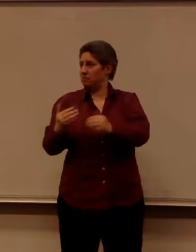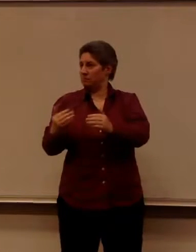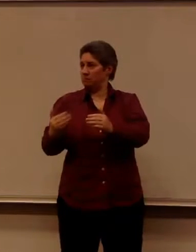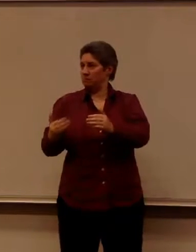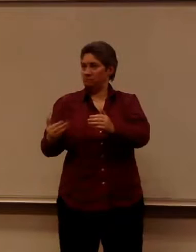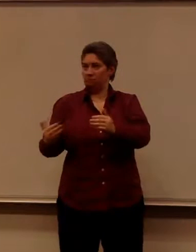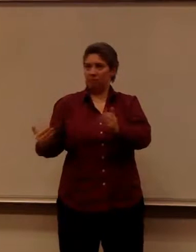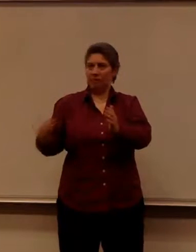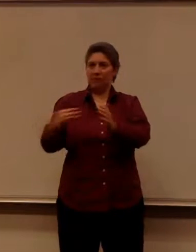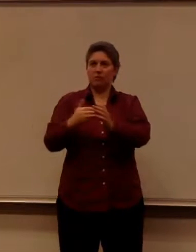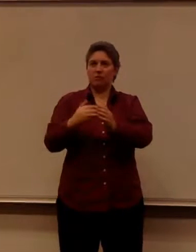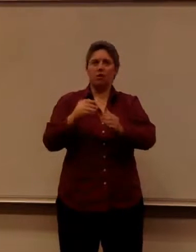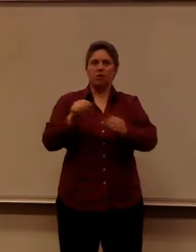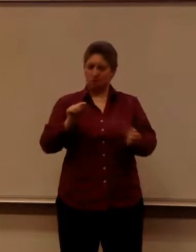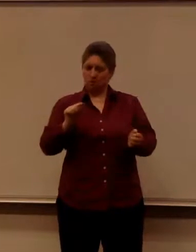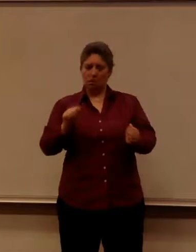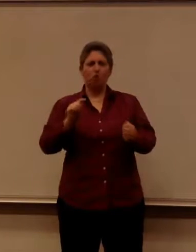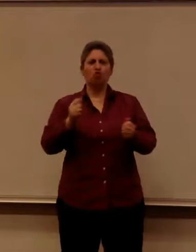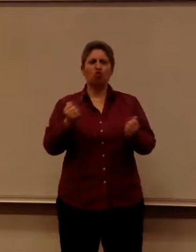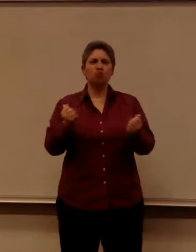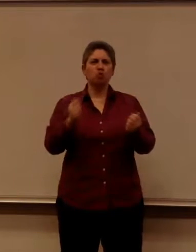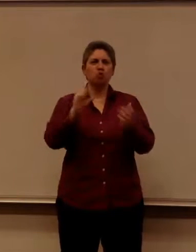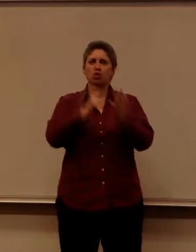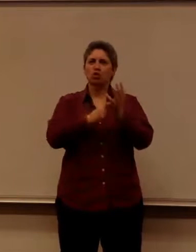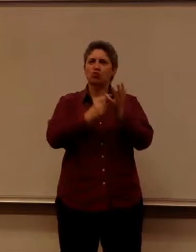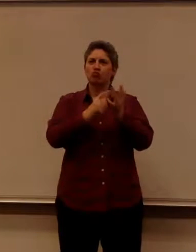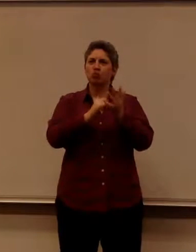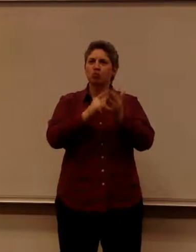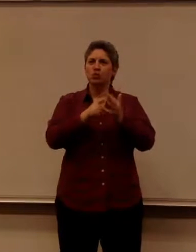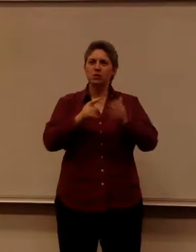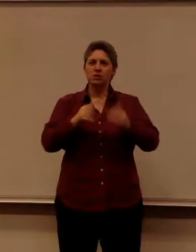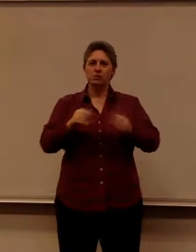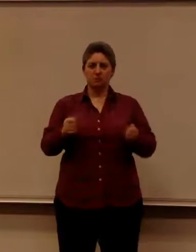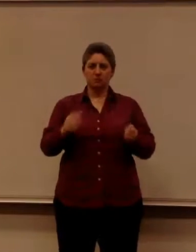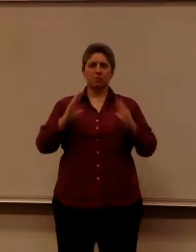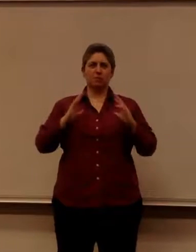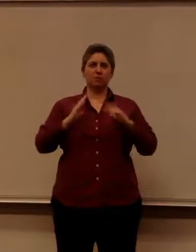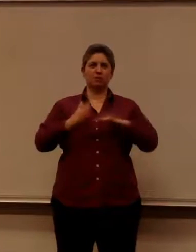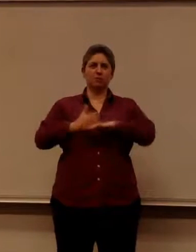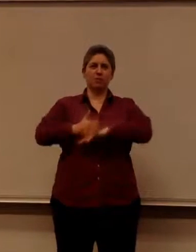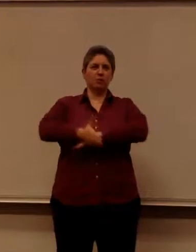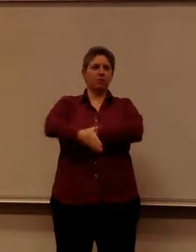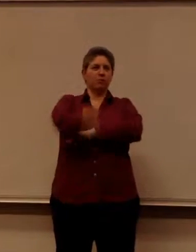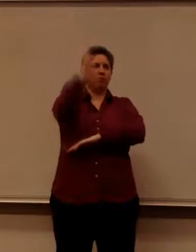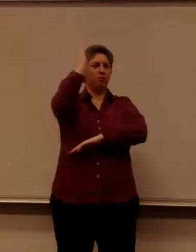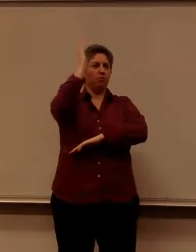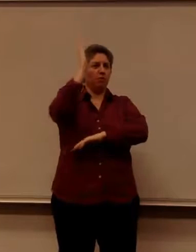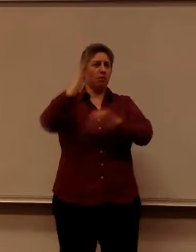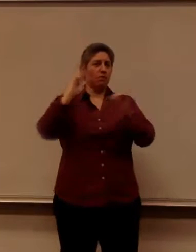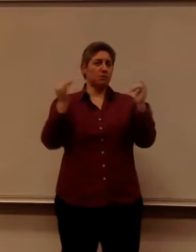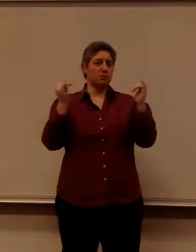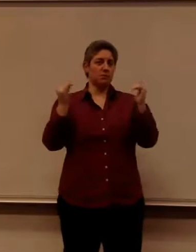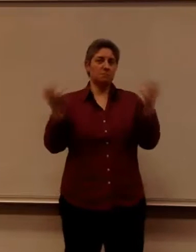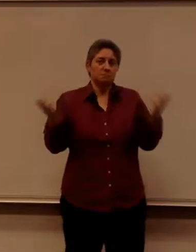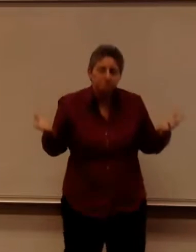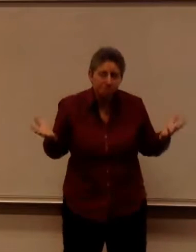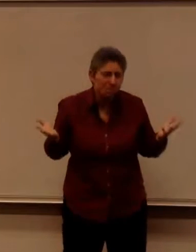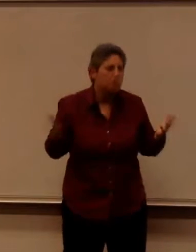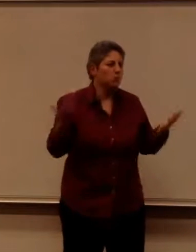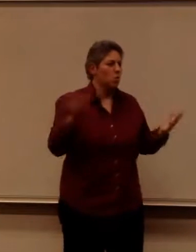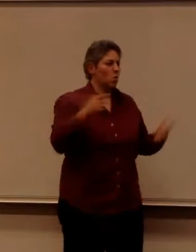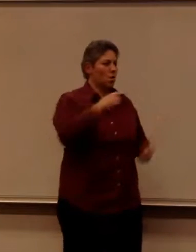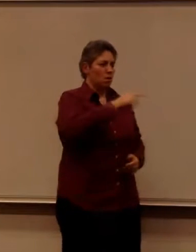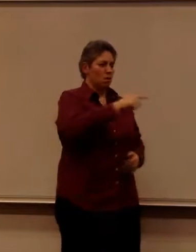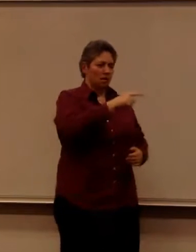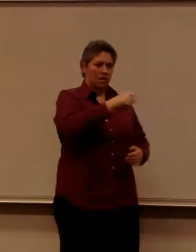get to fifth gear, that's our long term plans. Okay? Maybe we'll even get to hit cruise control and just coast along,